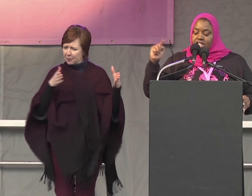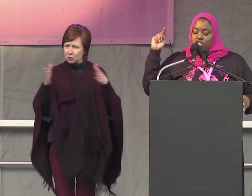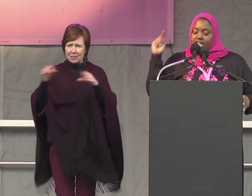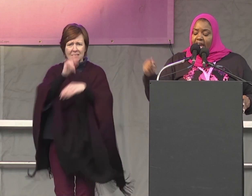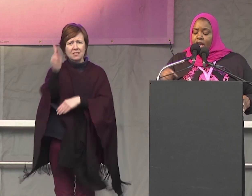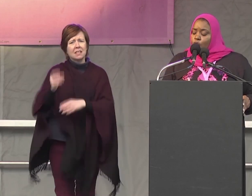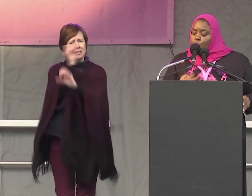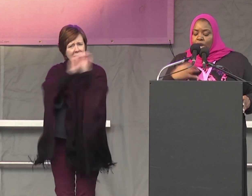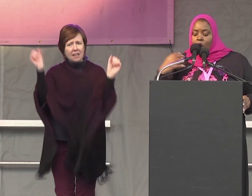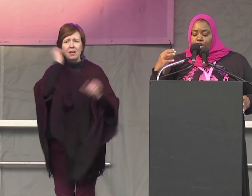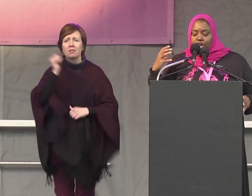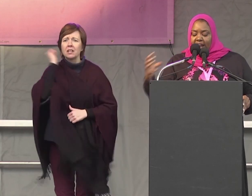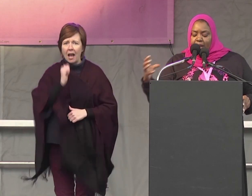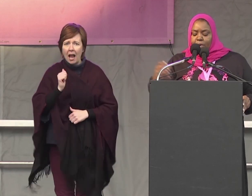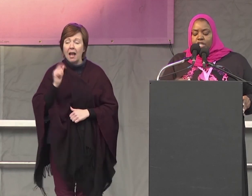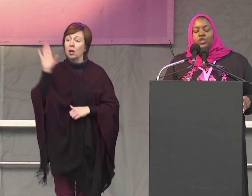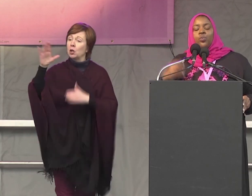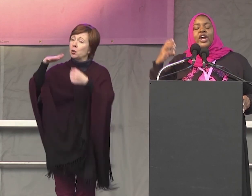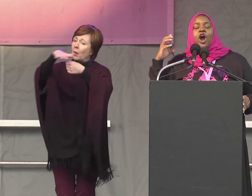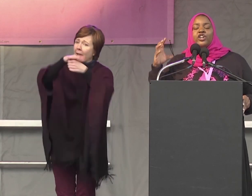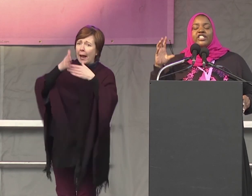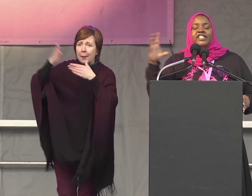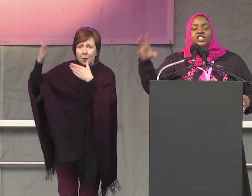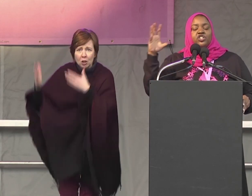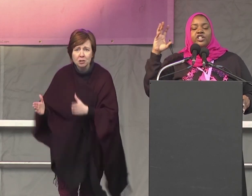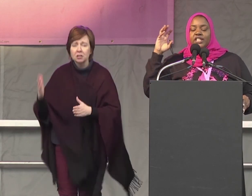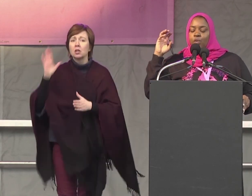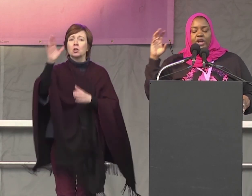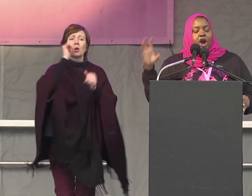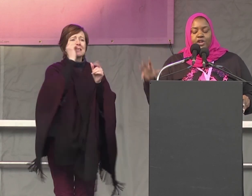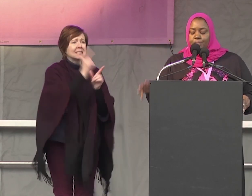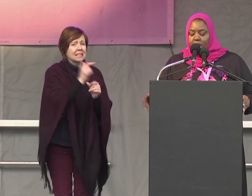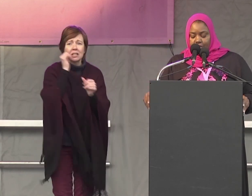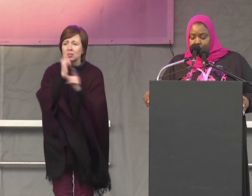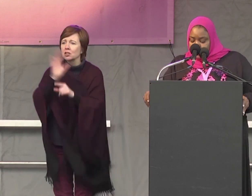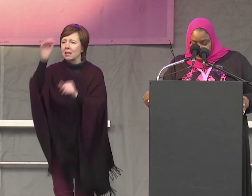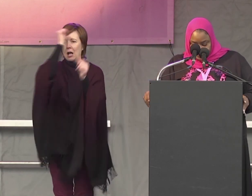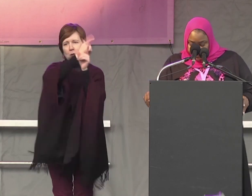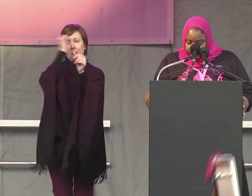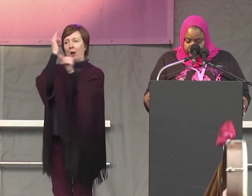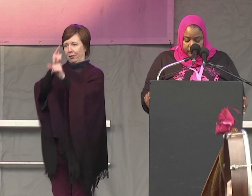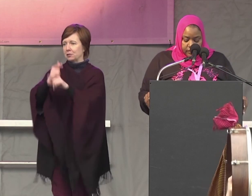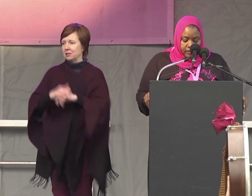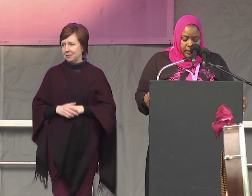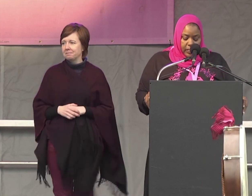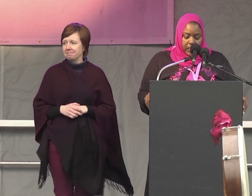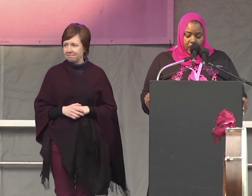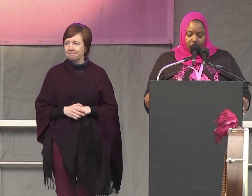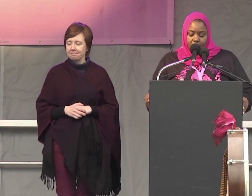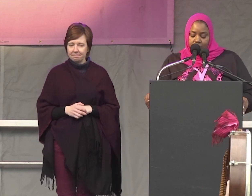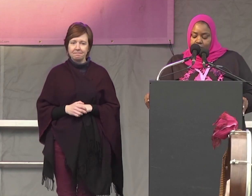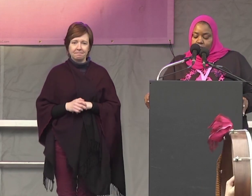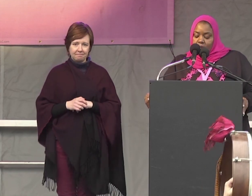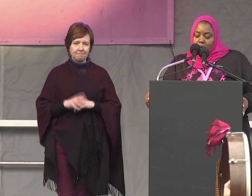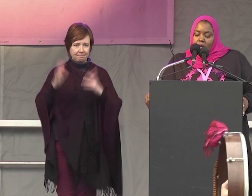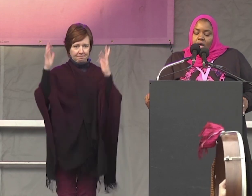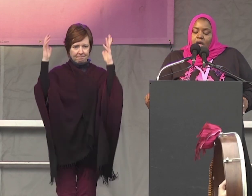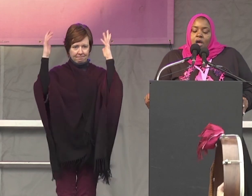safe each day. We are your neighbors, we are your sisters, and we are your brothers.